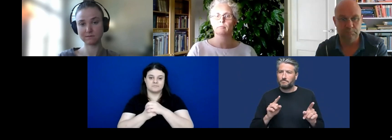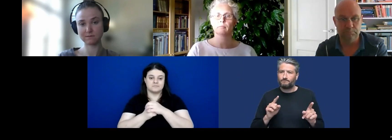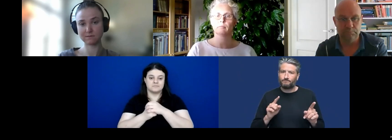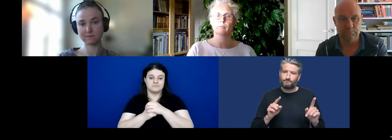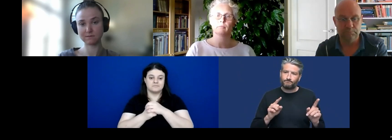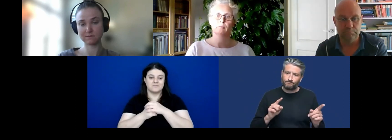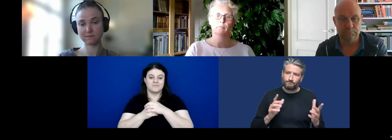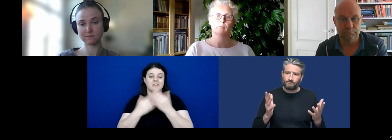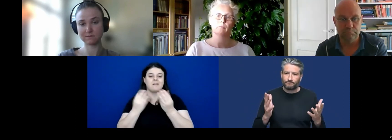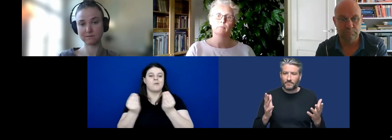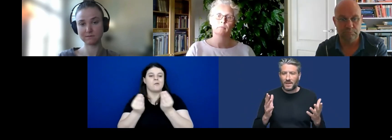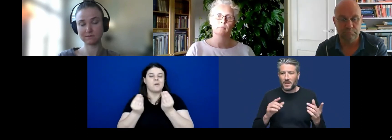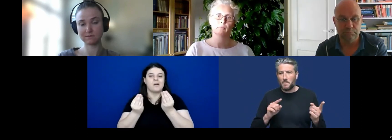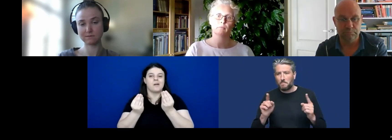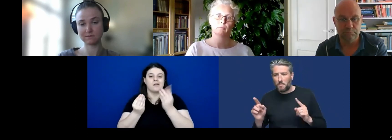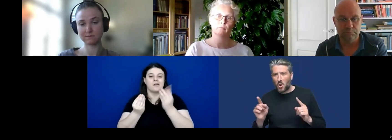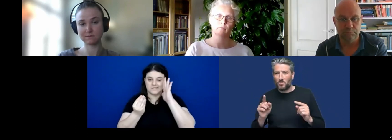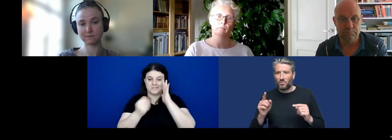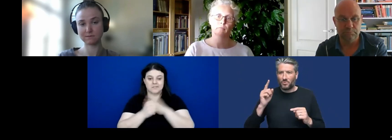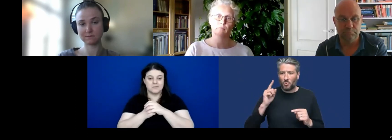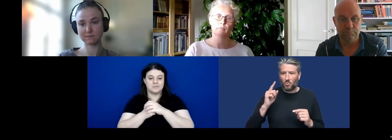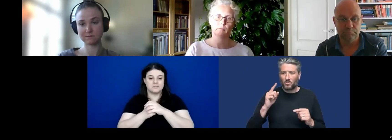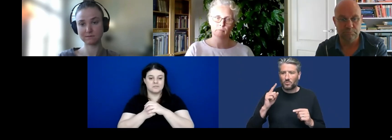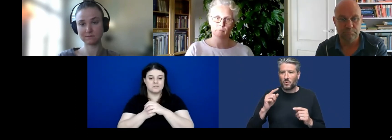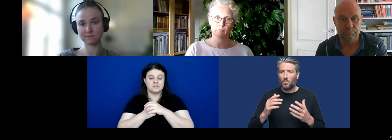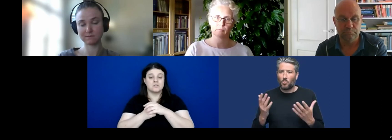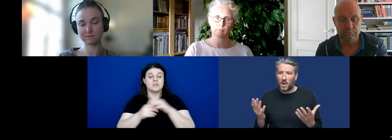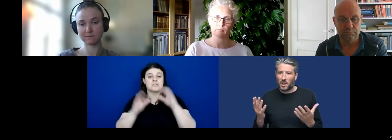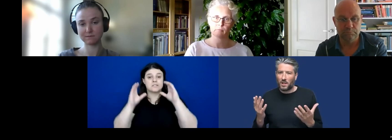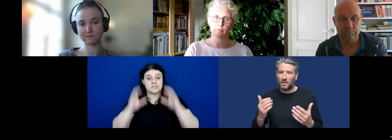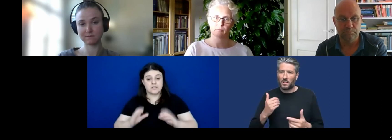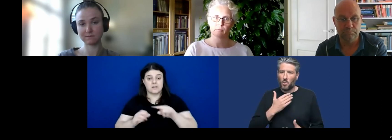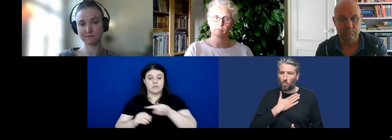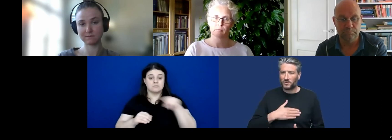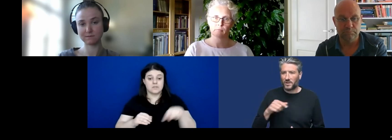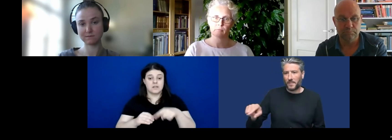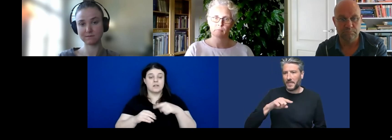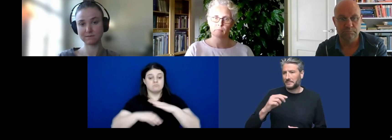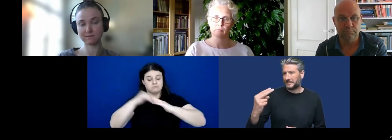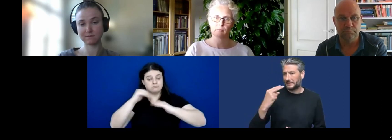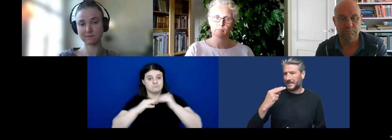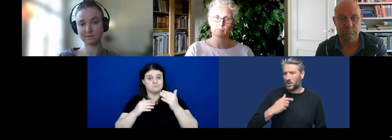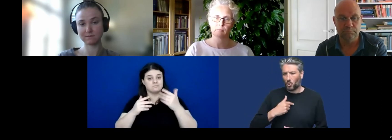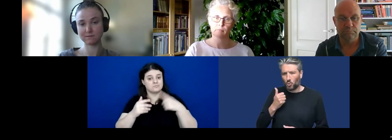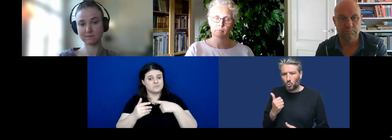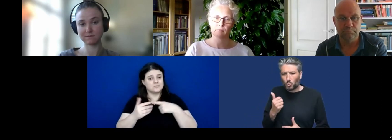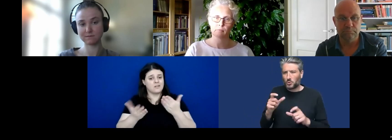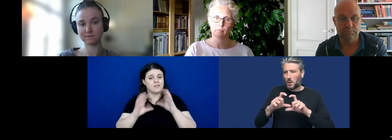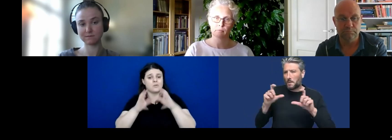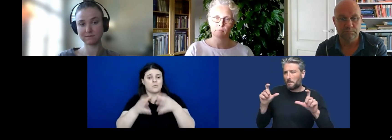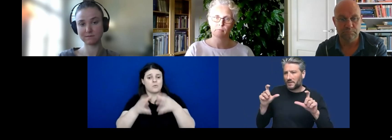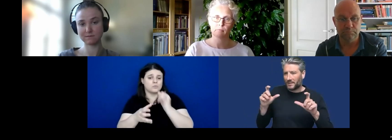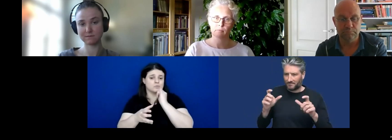good reason. It's to be a good citizen that they did this. And I think in our community, for example, Apple